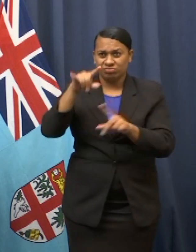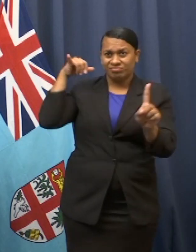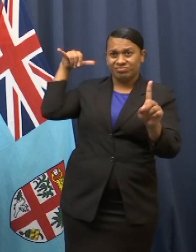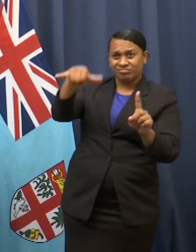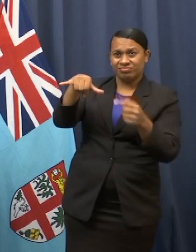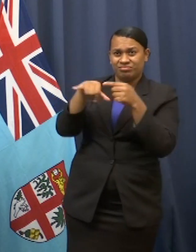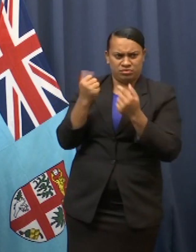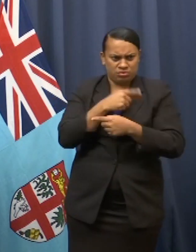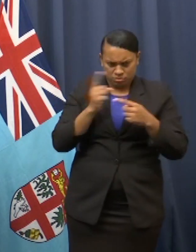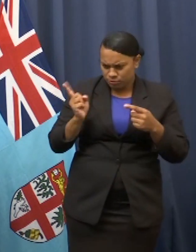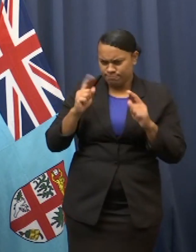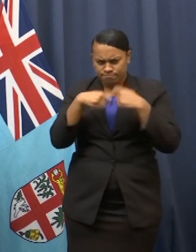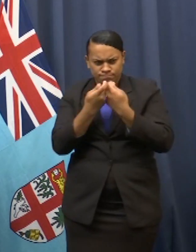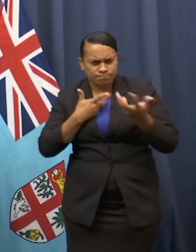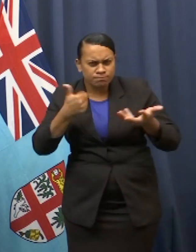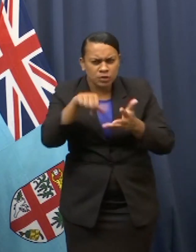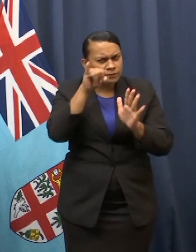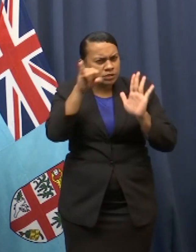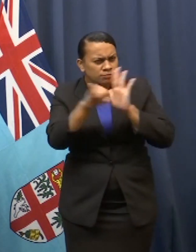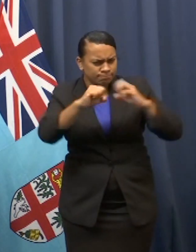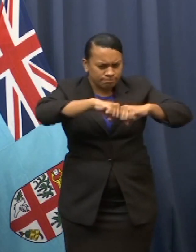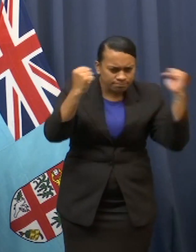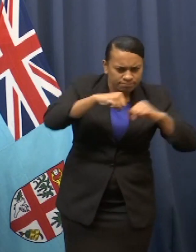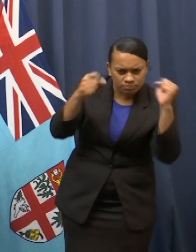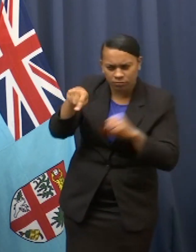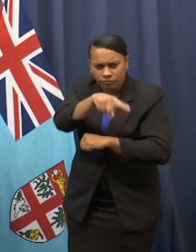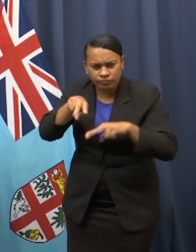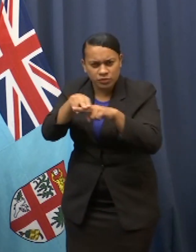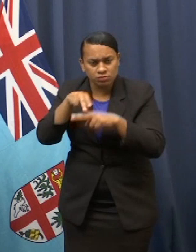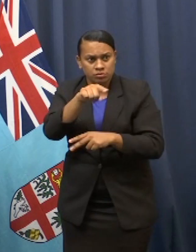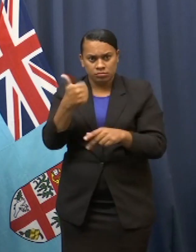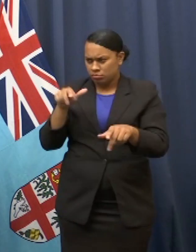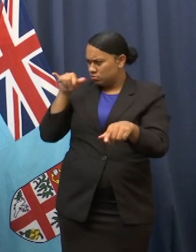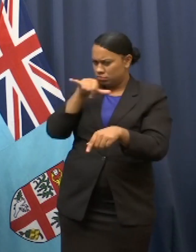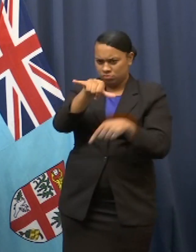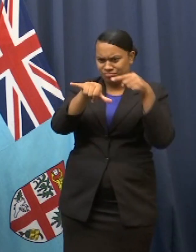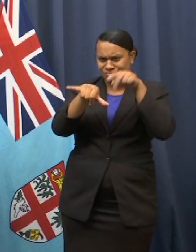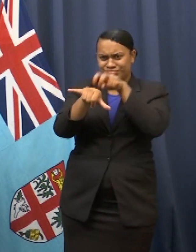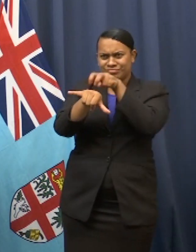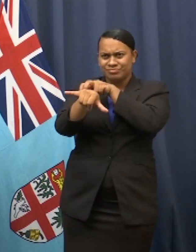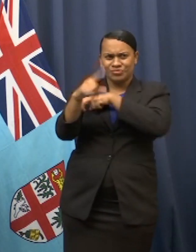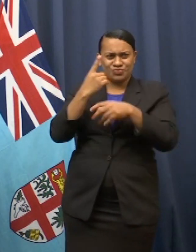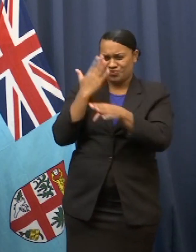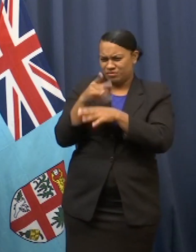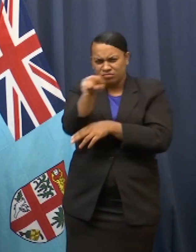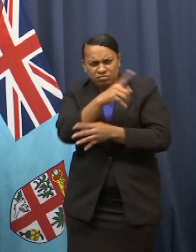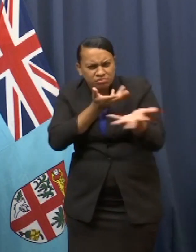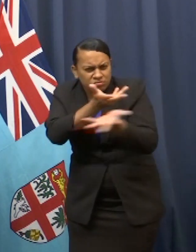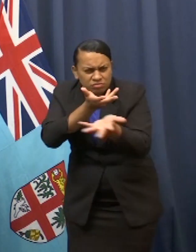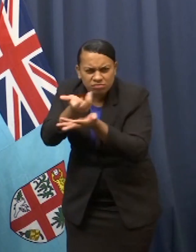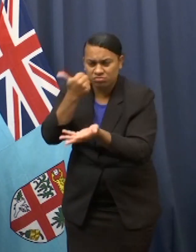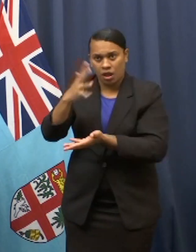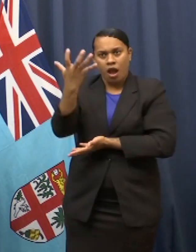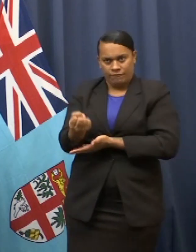identify every passenger and potential point of contact on these flights. We have their names